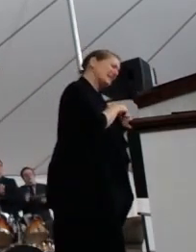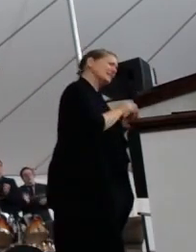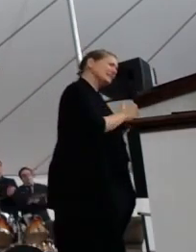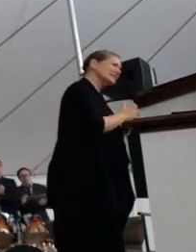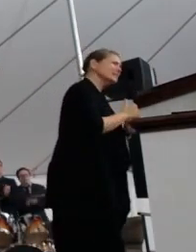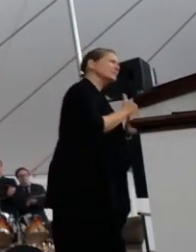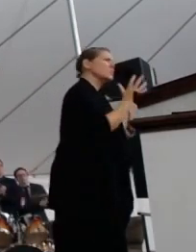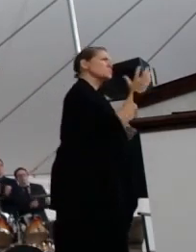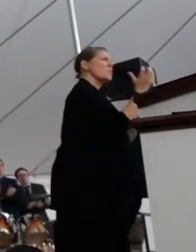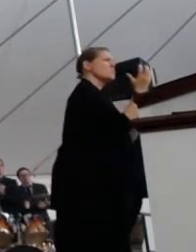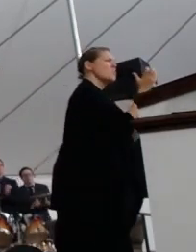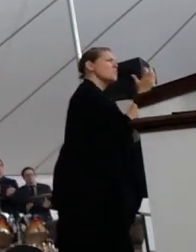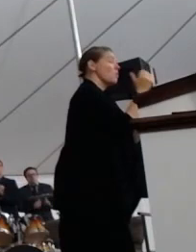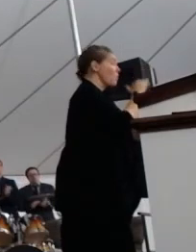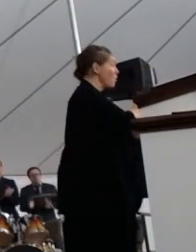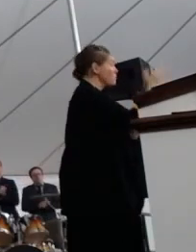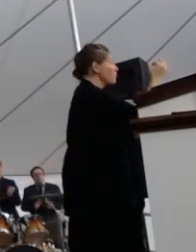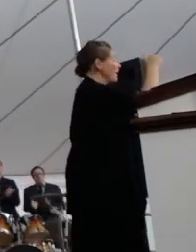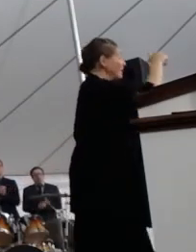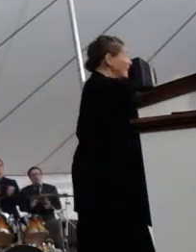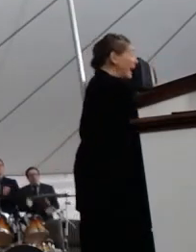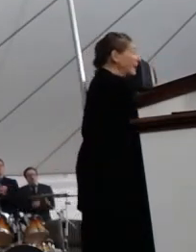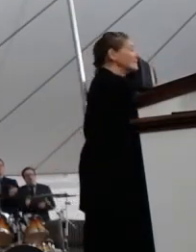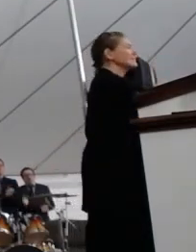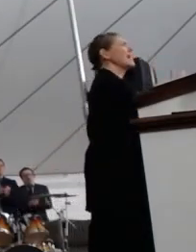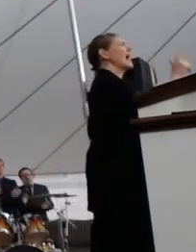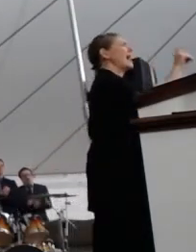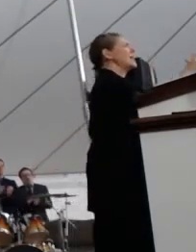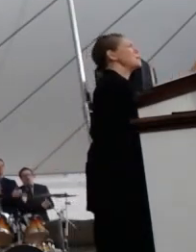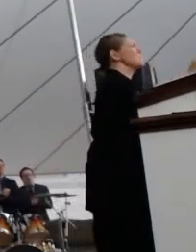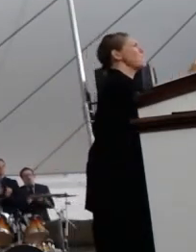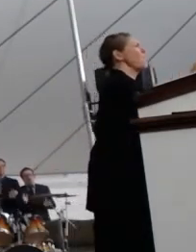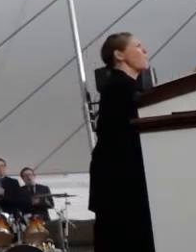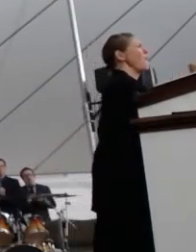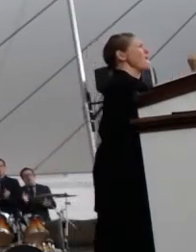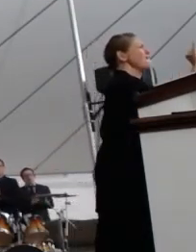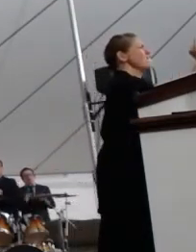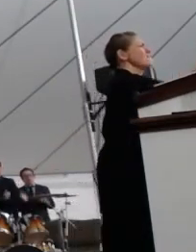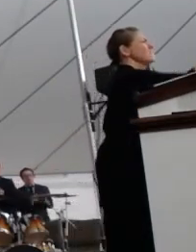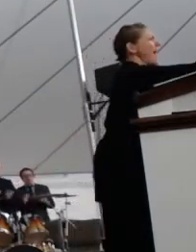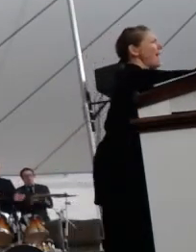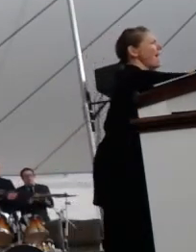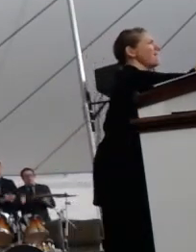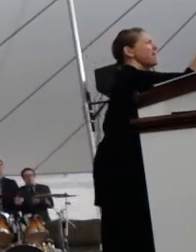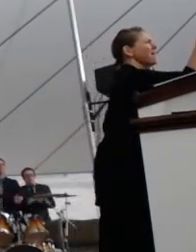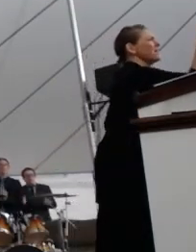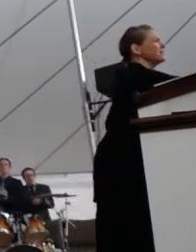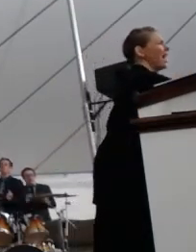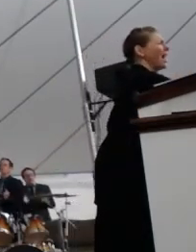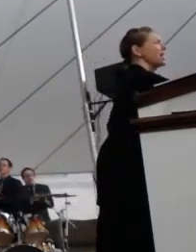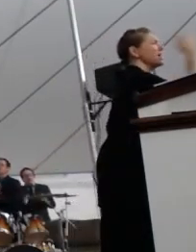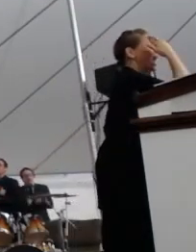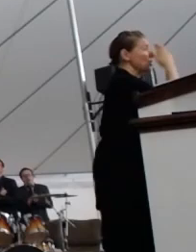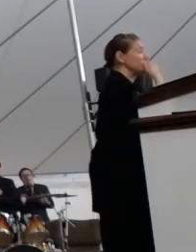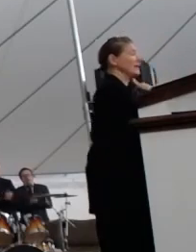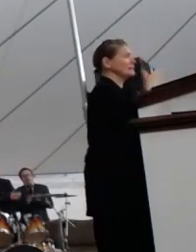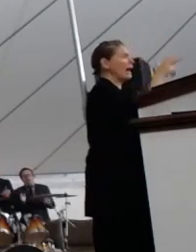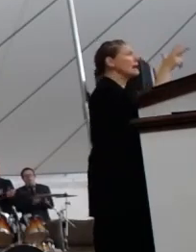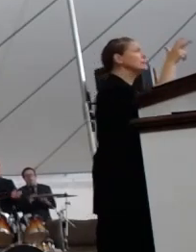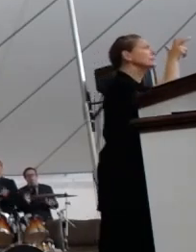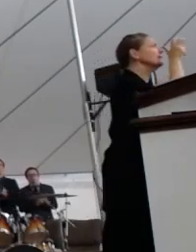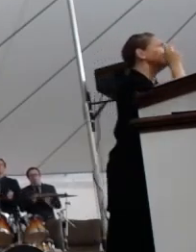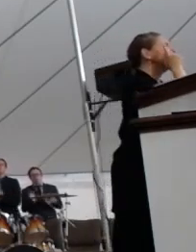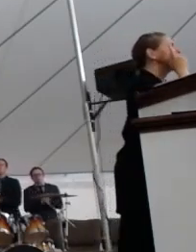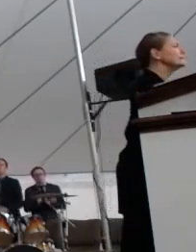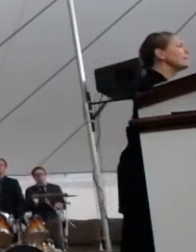back on a Friday night that says, I need more of that mirror, because I realize when I see that, I see